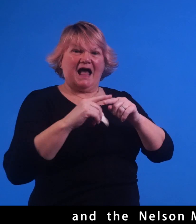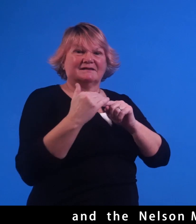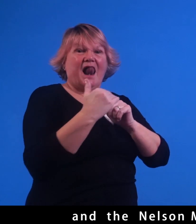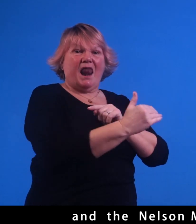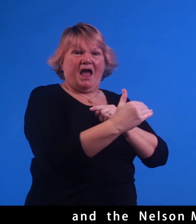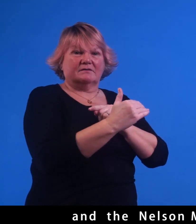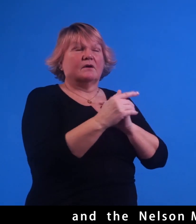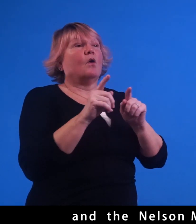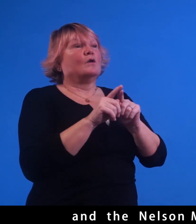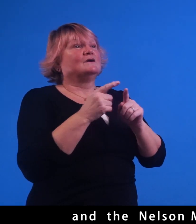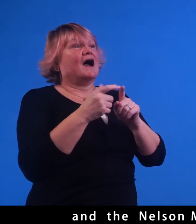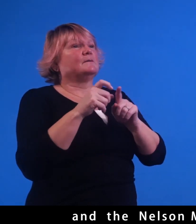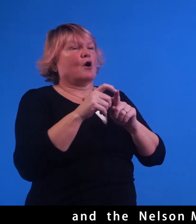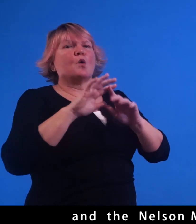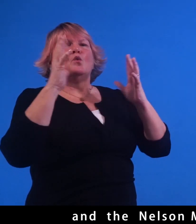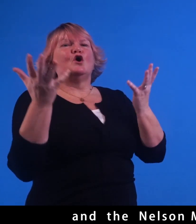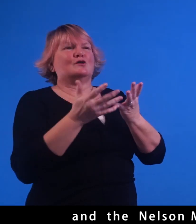land of Edinburgh with the wider world.